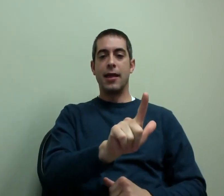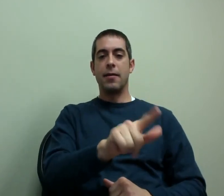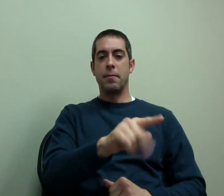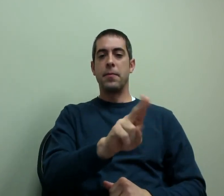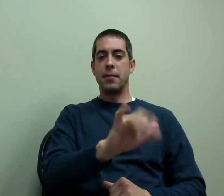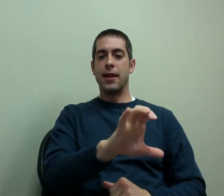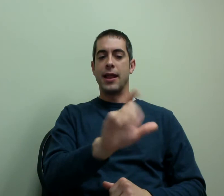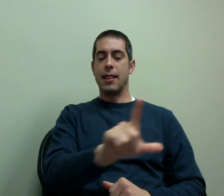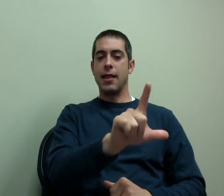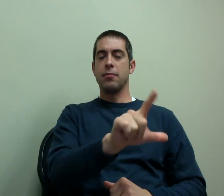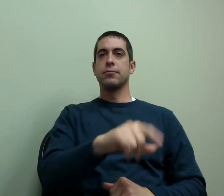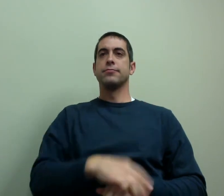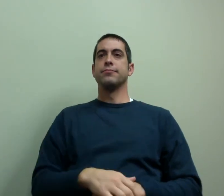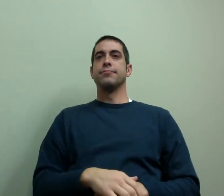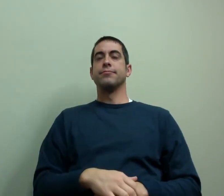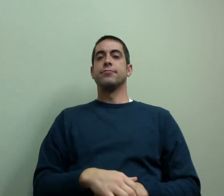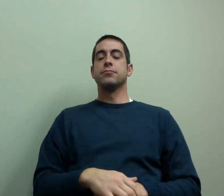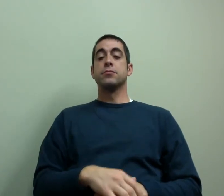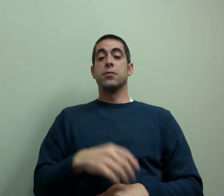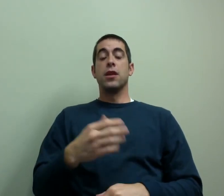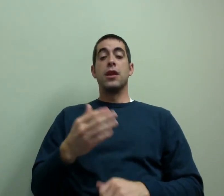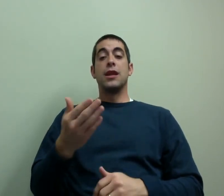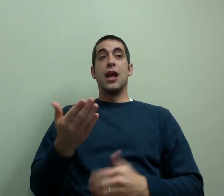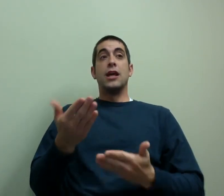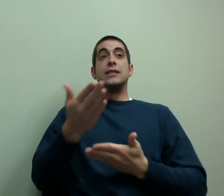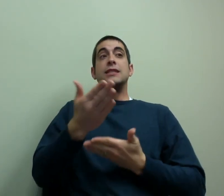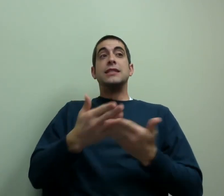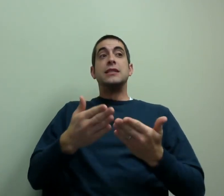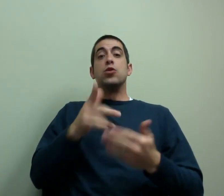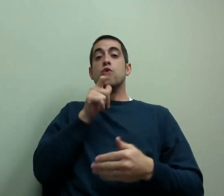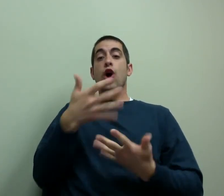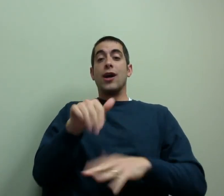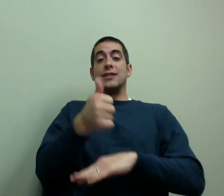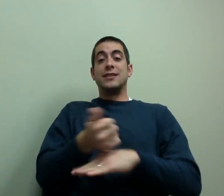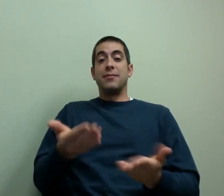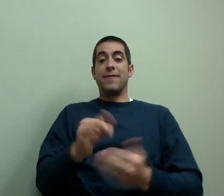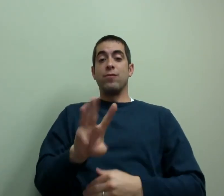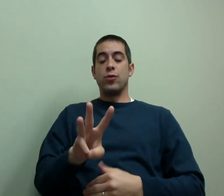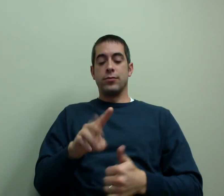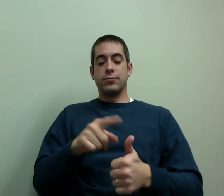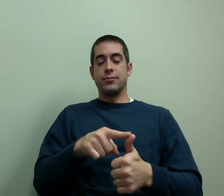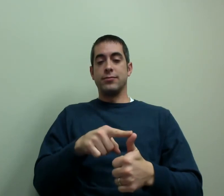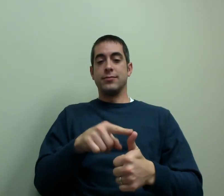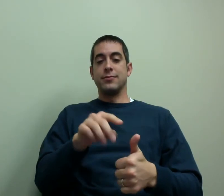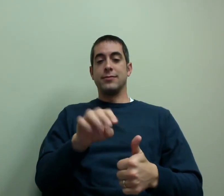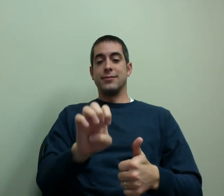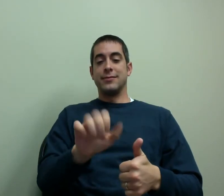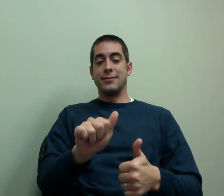city locations that have one already are the Welfare Office, Easter Seals Arc, and the